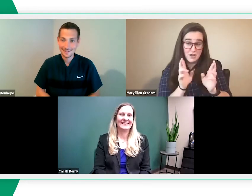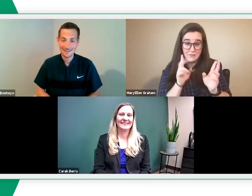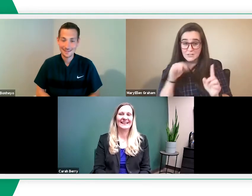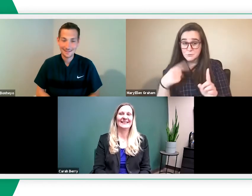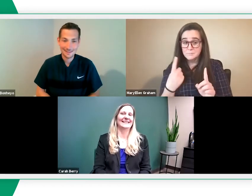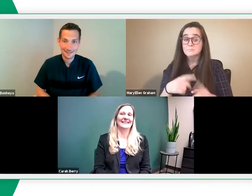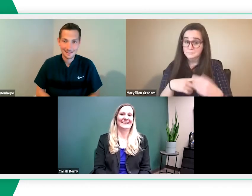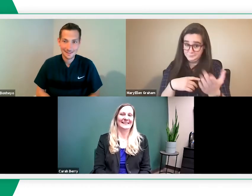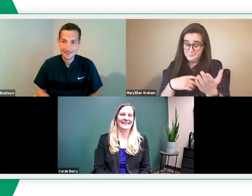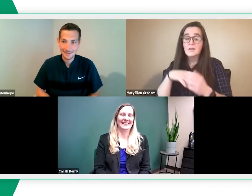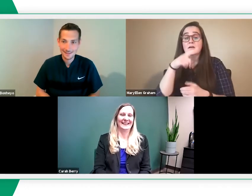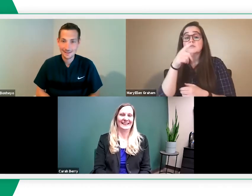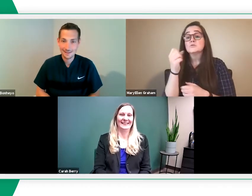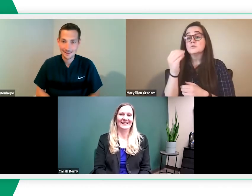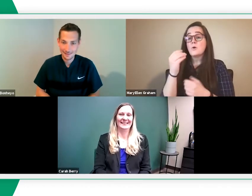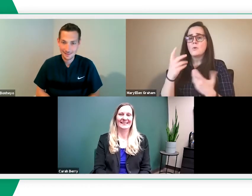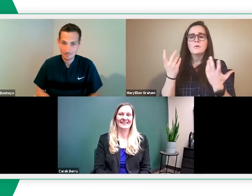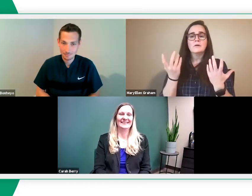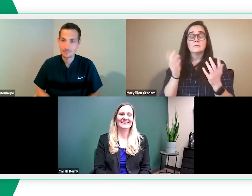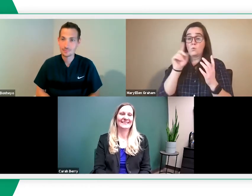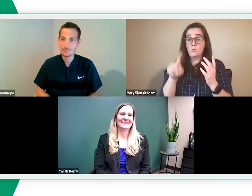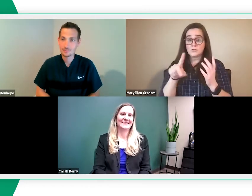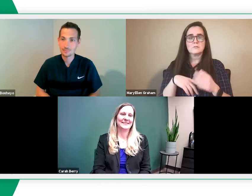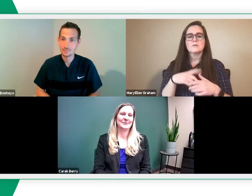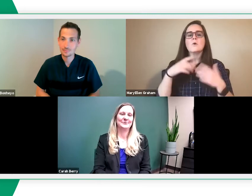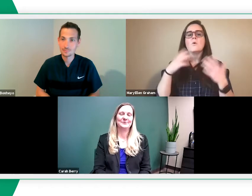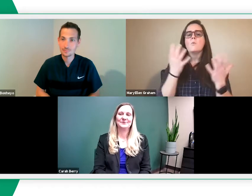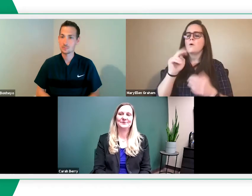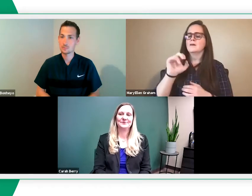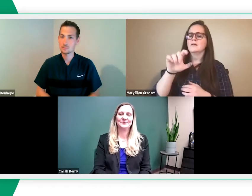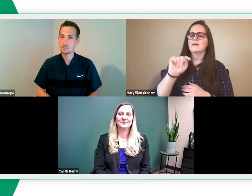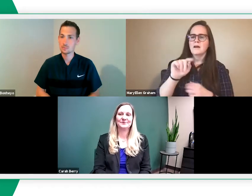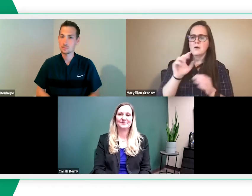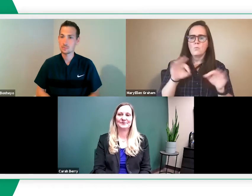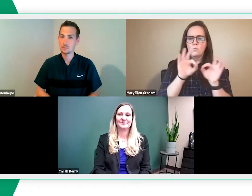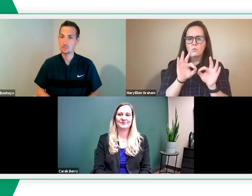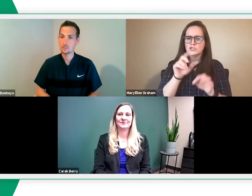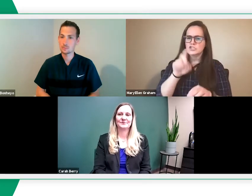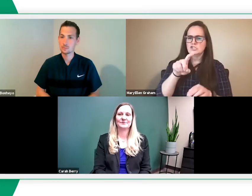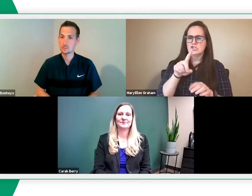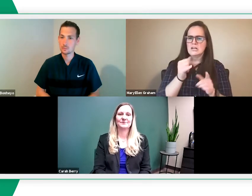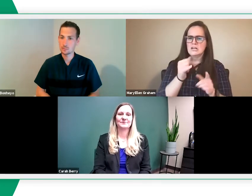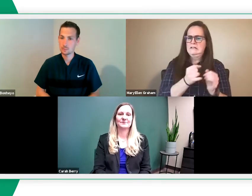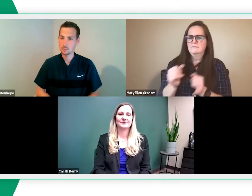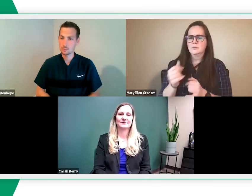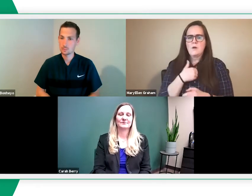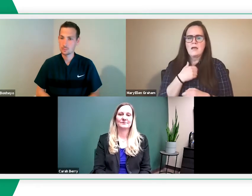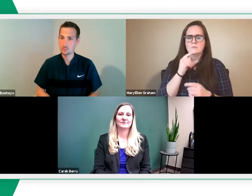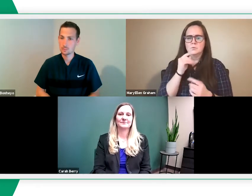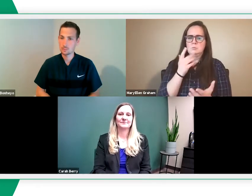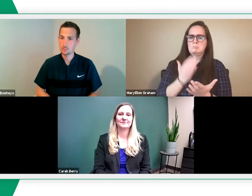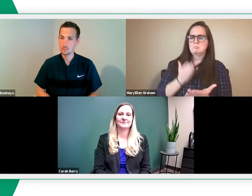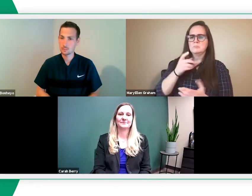is, time for a poll. All right, here's our first poll. And so the question says, what net